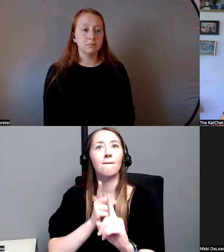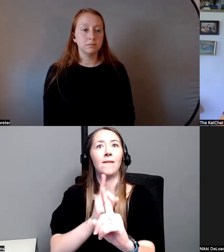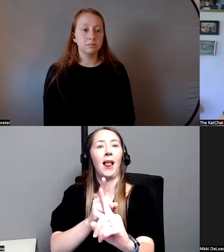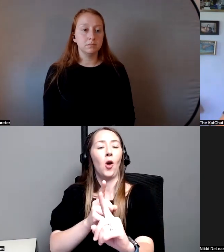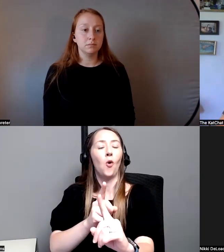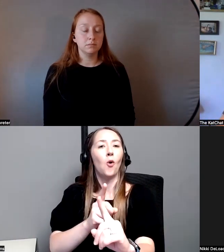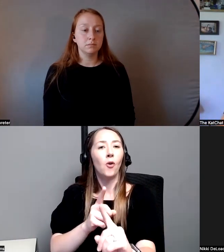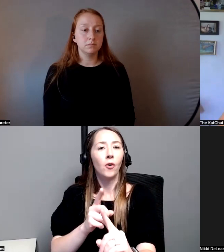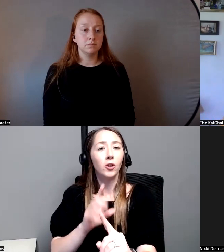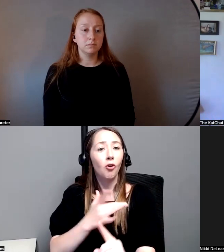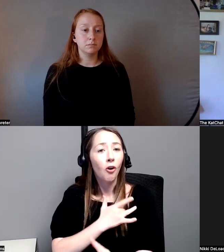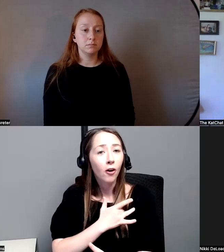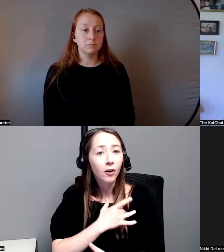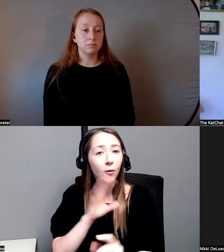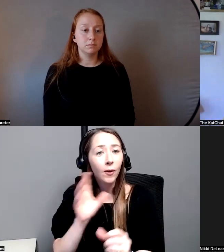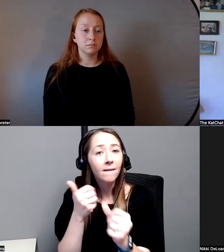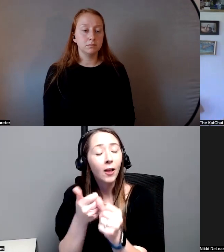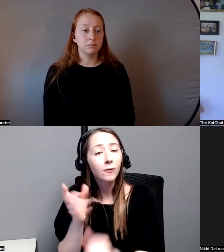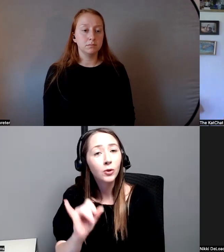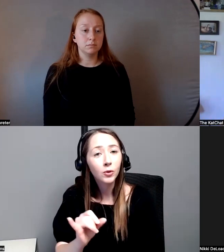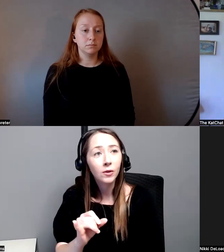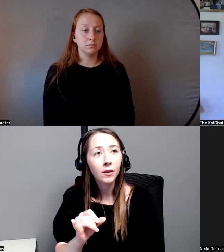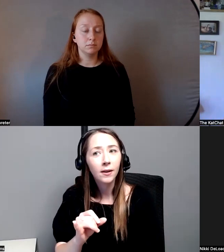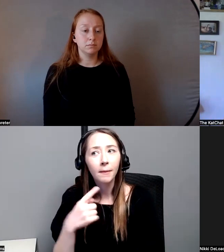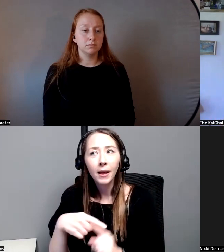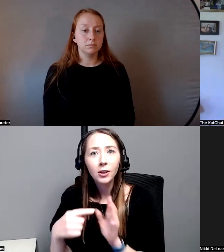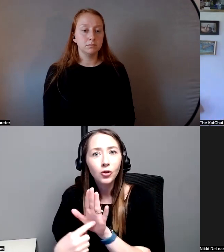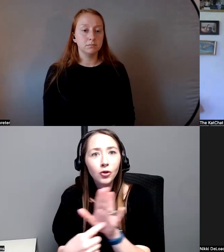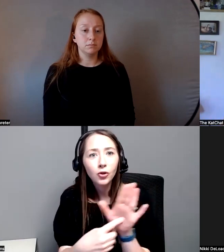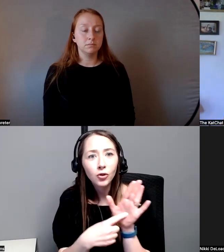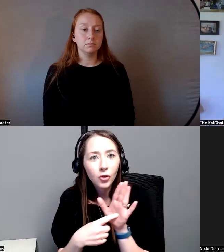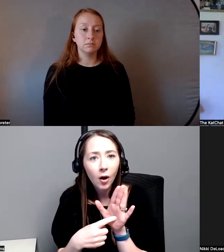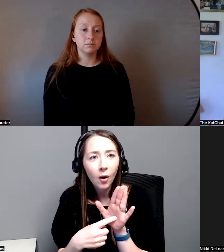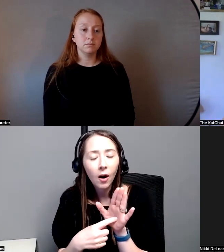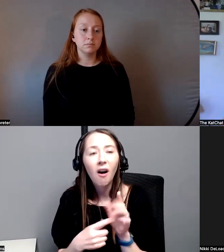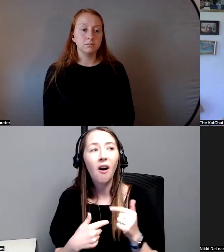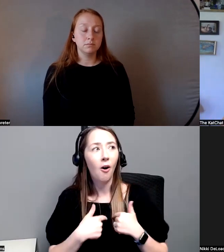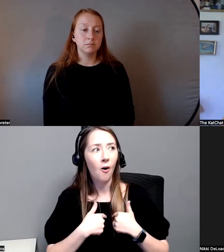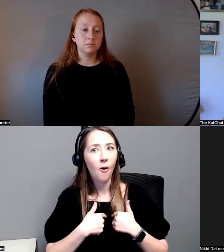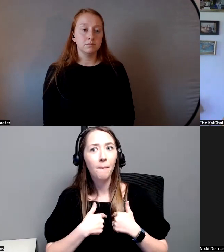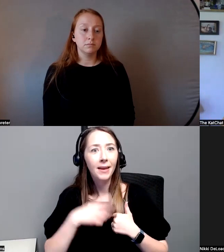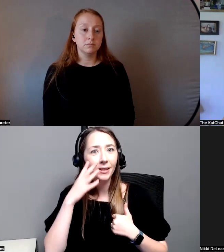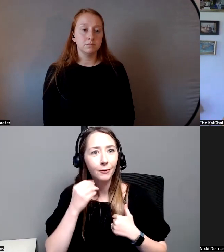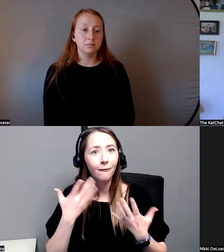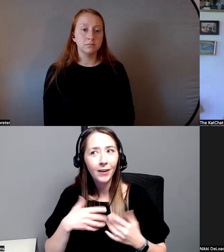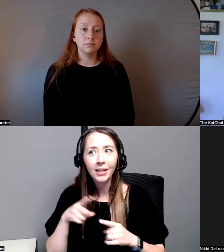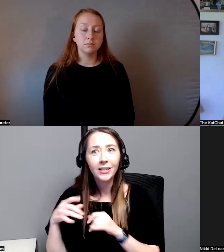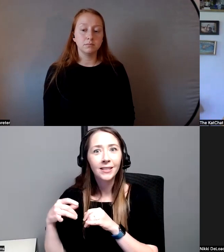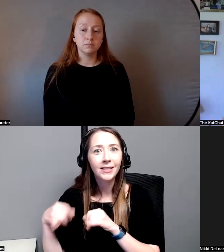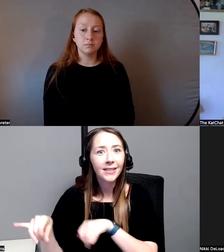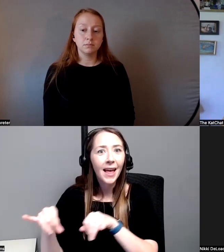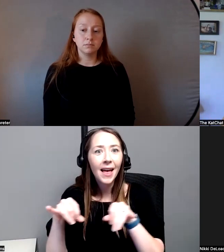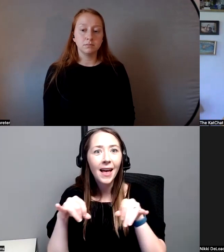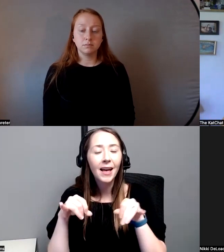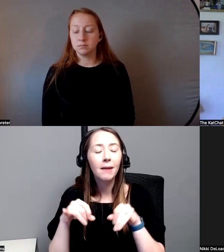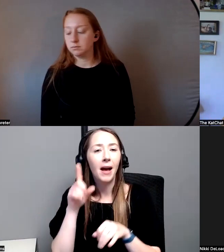and also show other people, right, that they can do the same. And I believe so